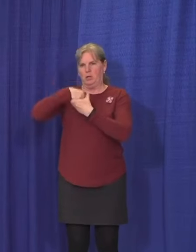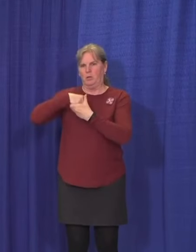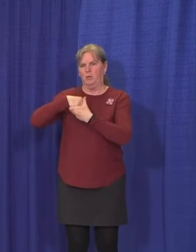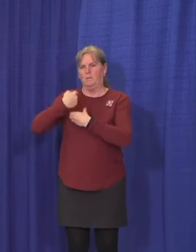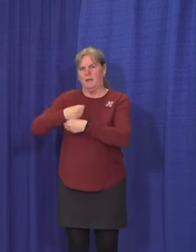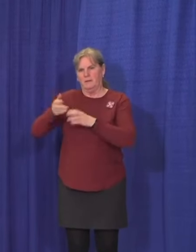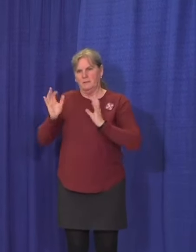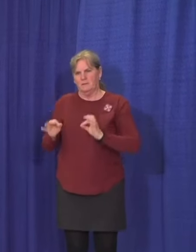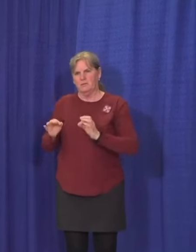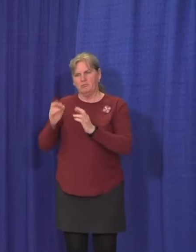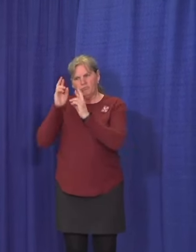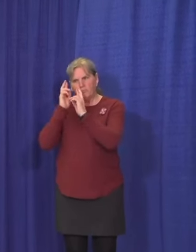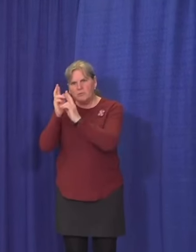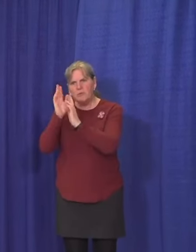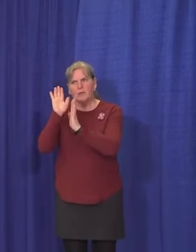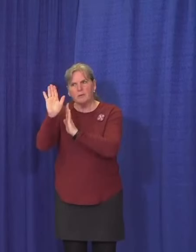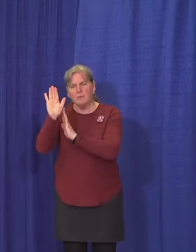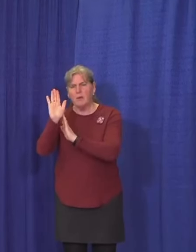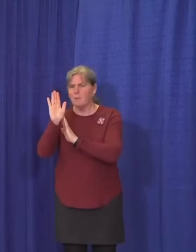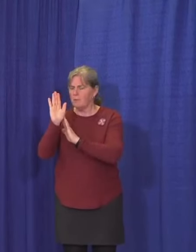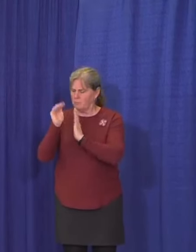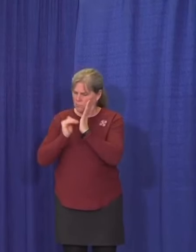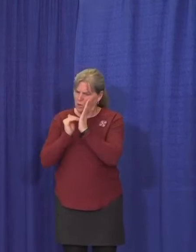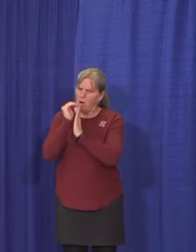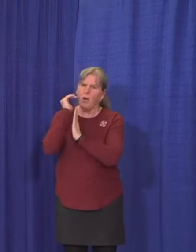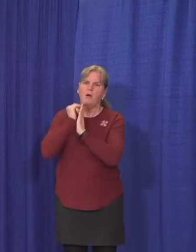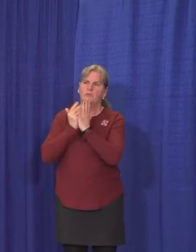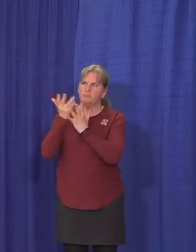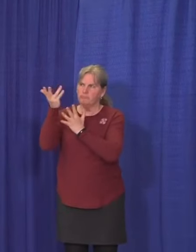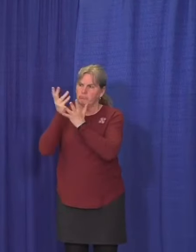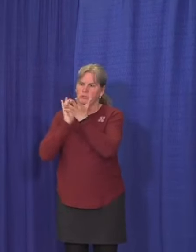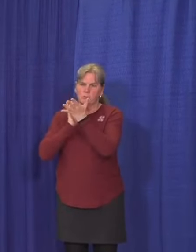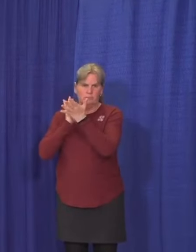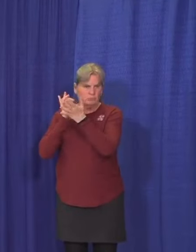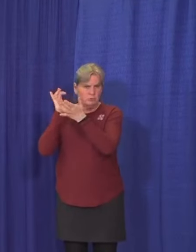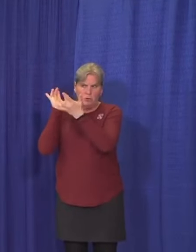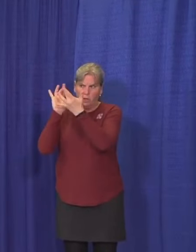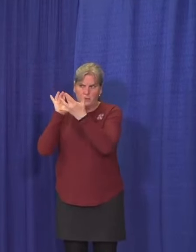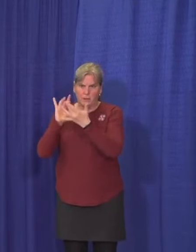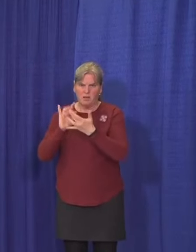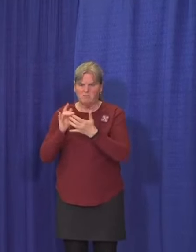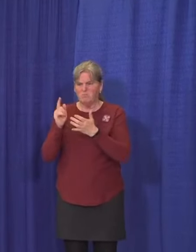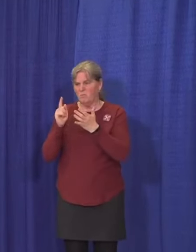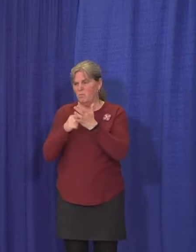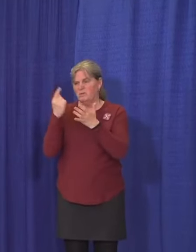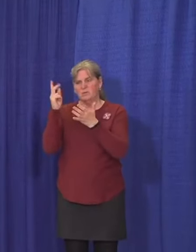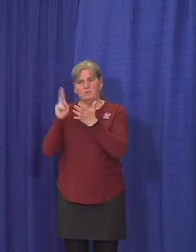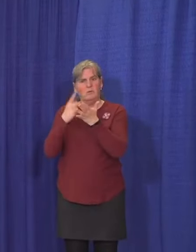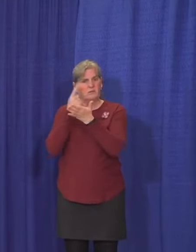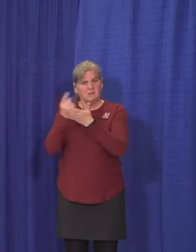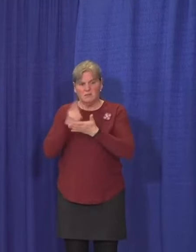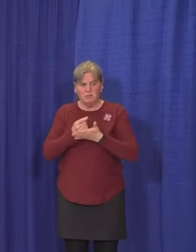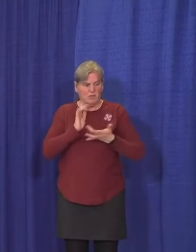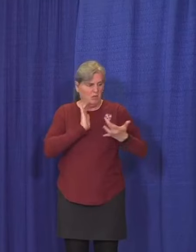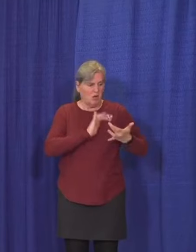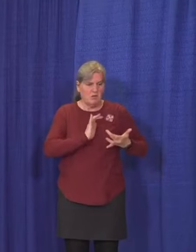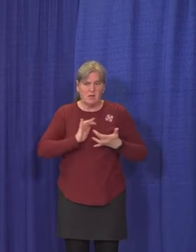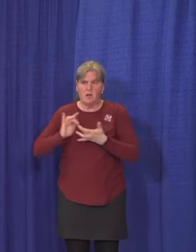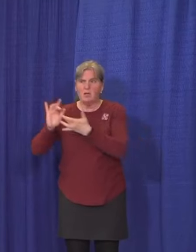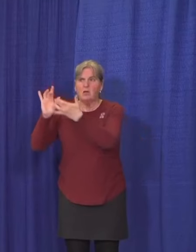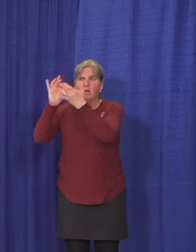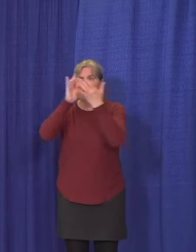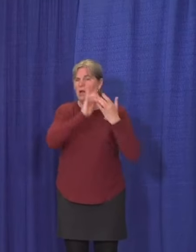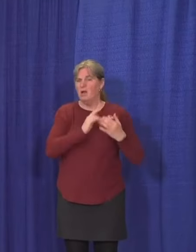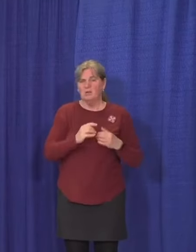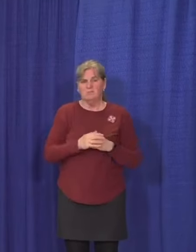been happening regularly, as I said, at least on a weekly basis or bi-weekly basis, depending on what phase and what stage we